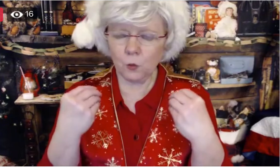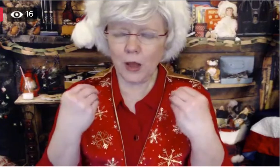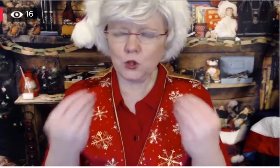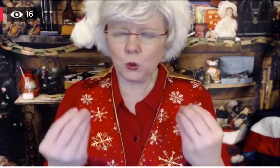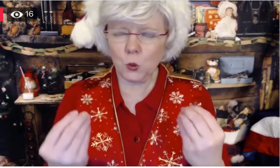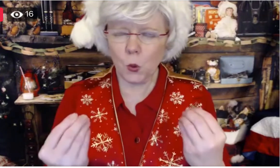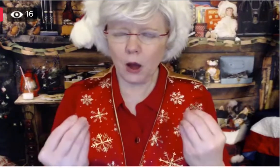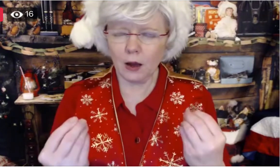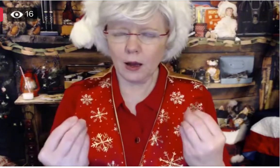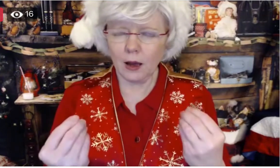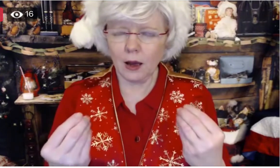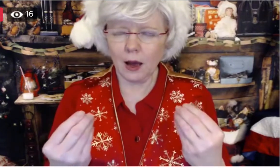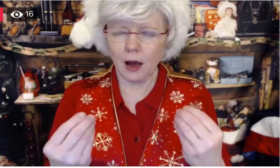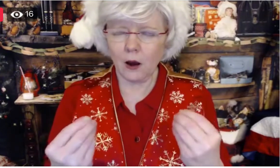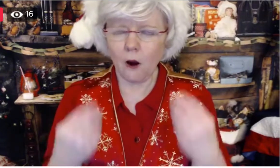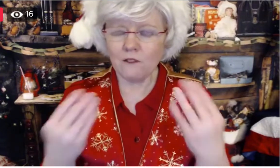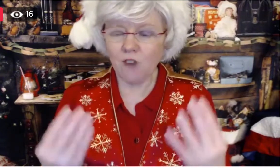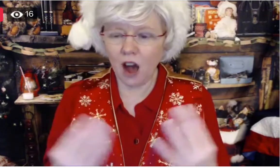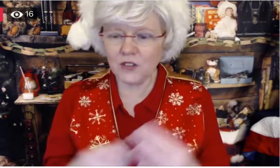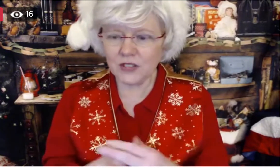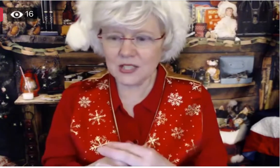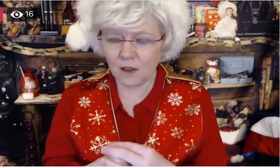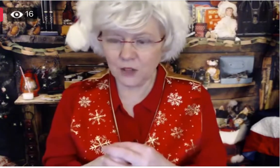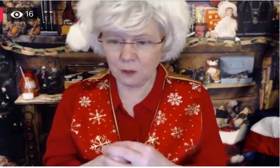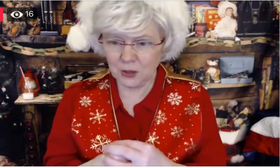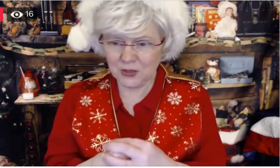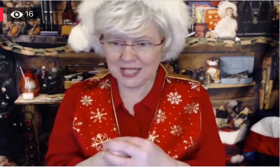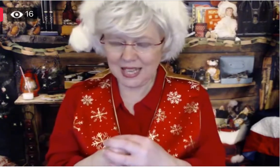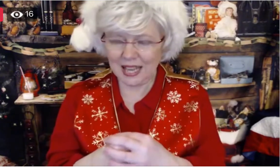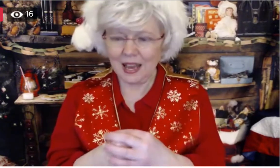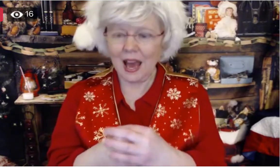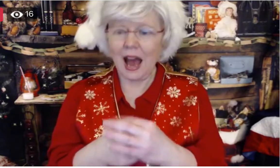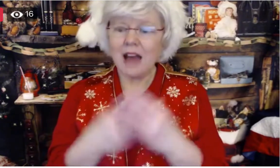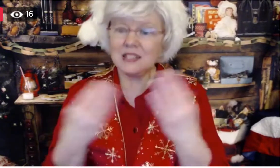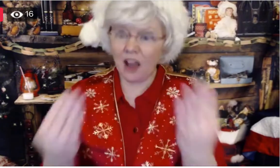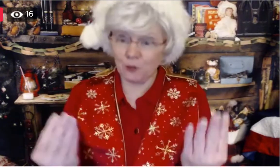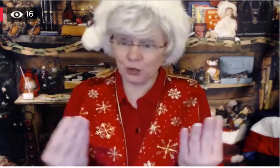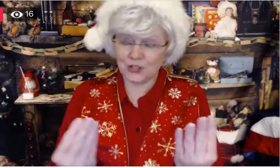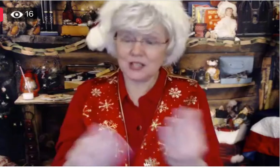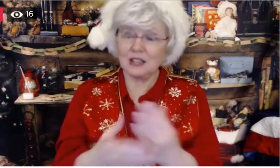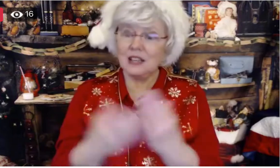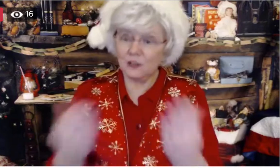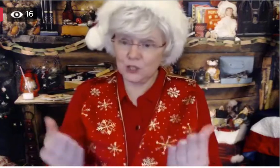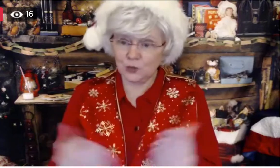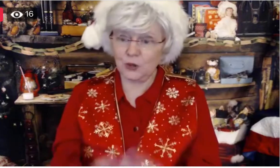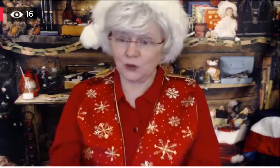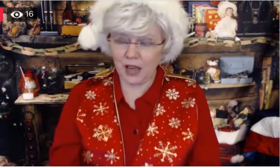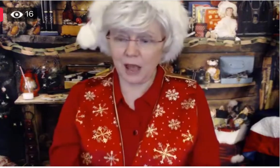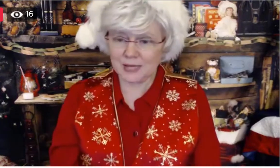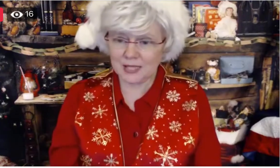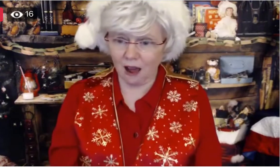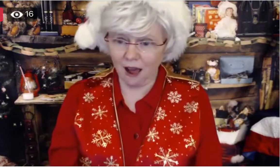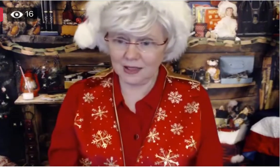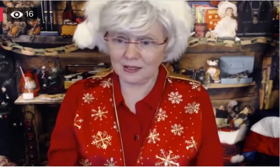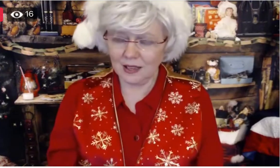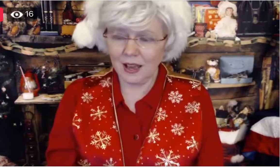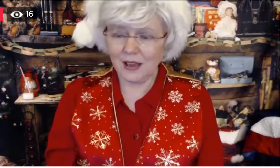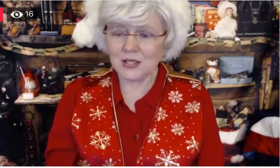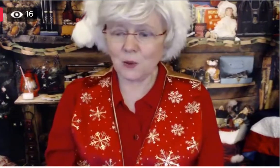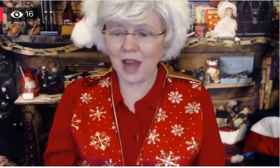when you are involved in the deaf community, a deaf person gives you your name sign. So that